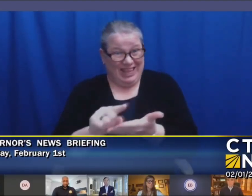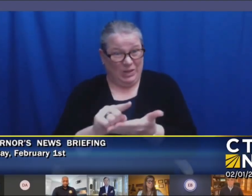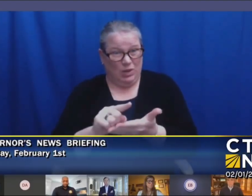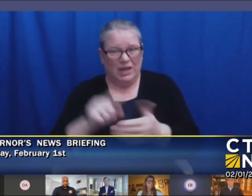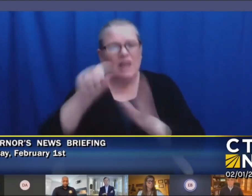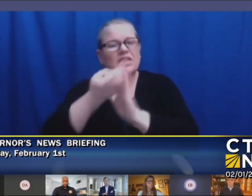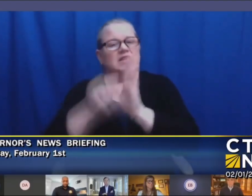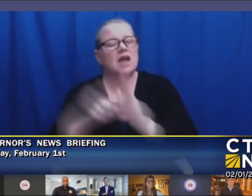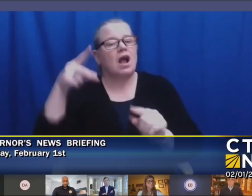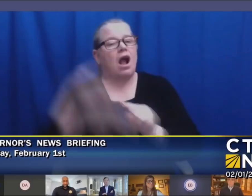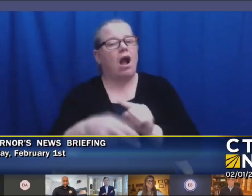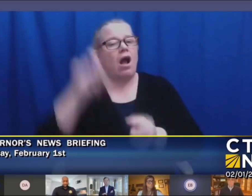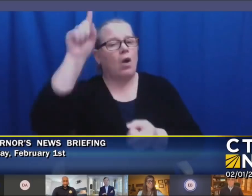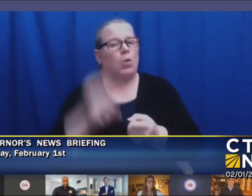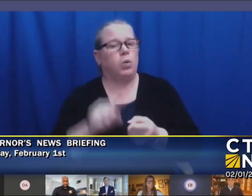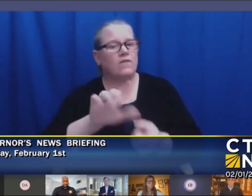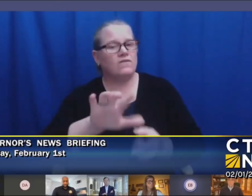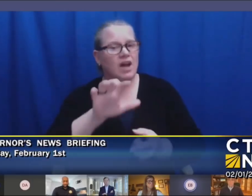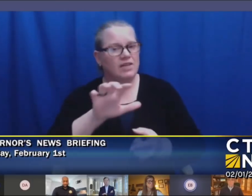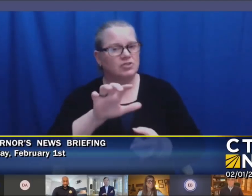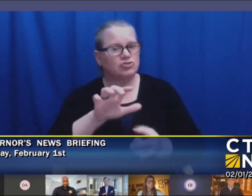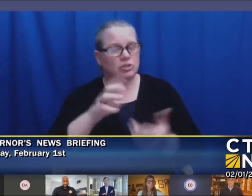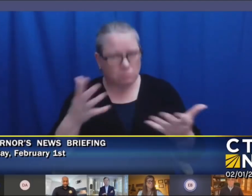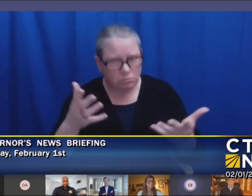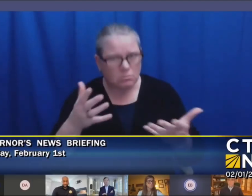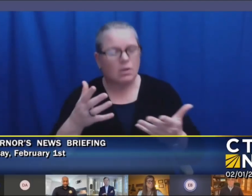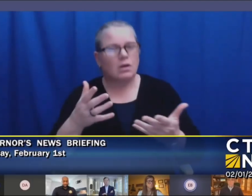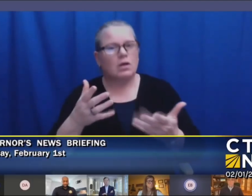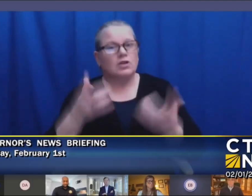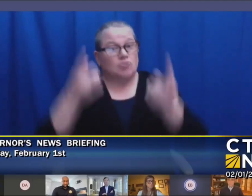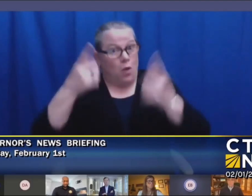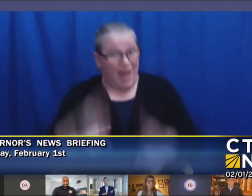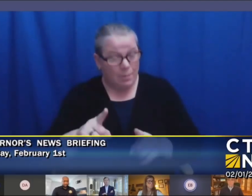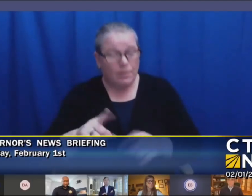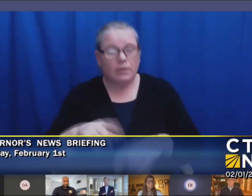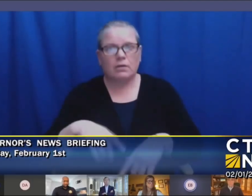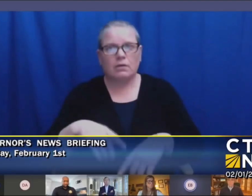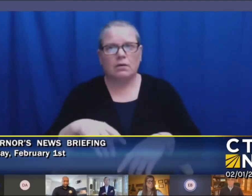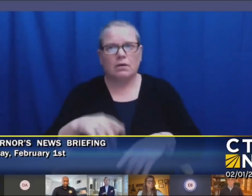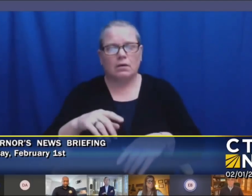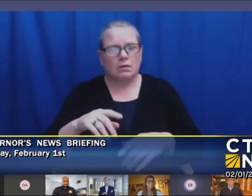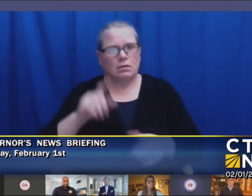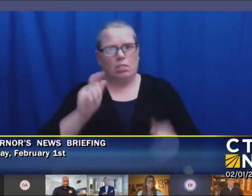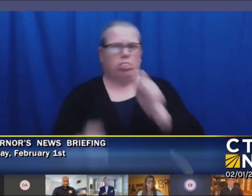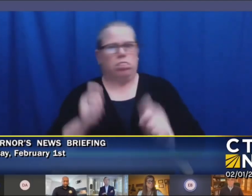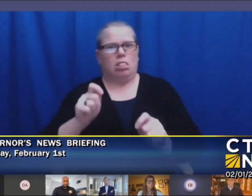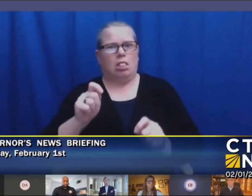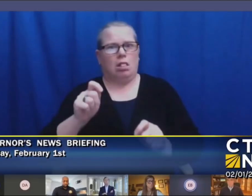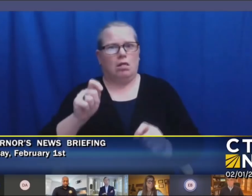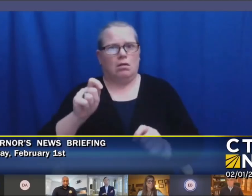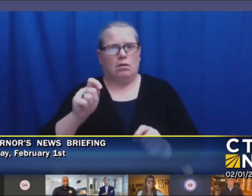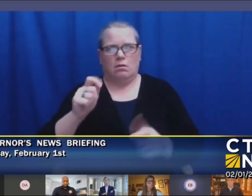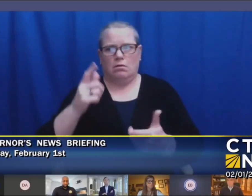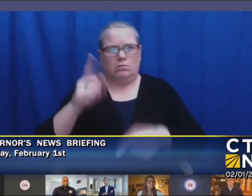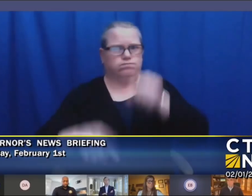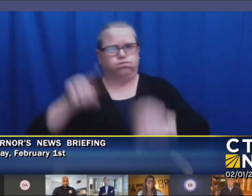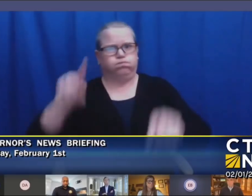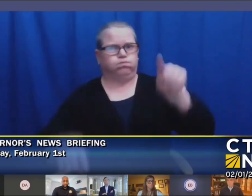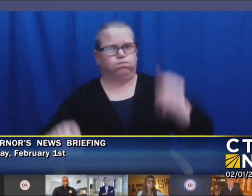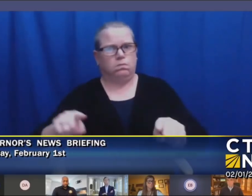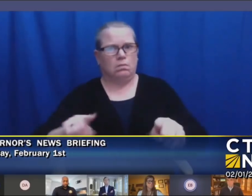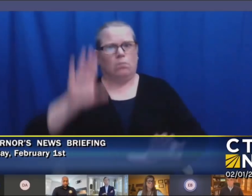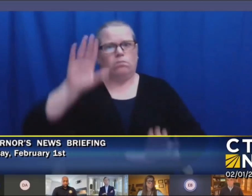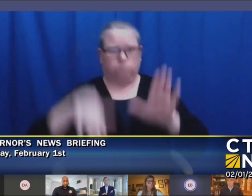if their allocation is subject to such fluctuations, that obviously causes some issues when they're trying to plan ahead and make appointments ahead of time.